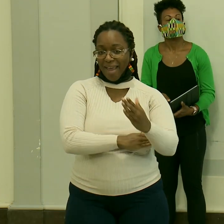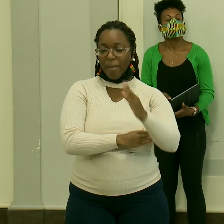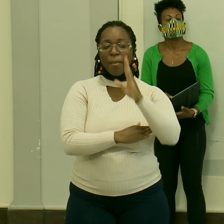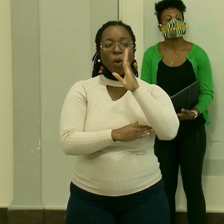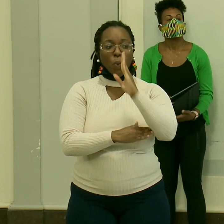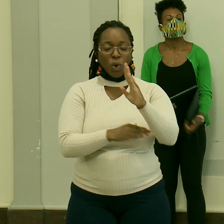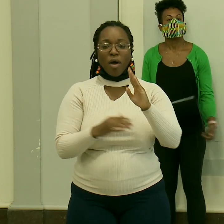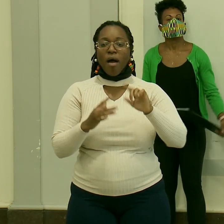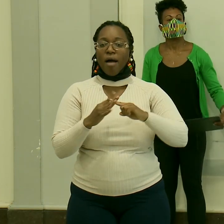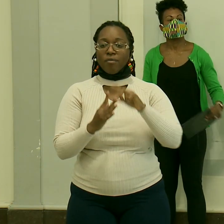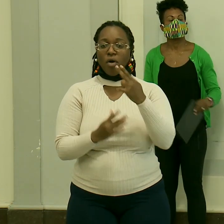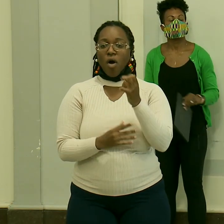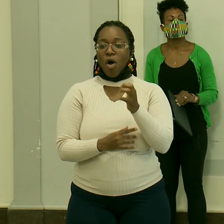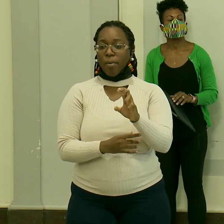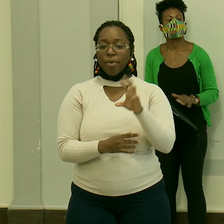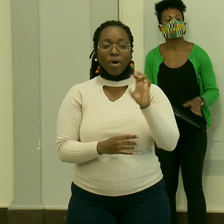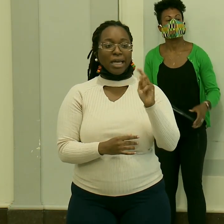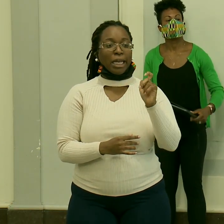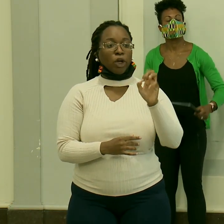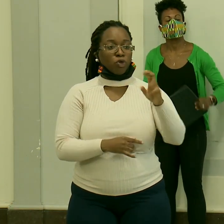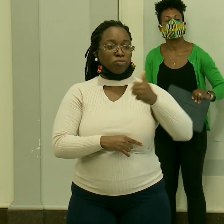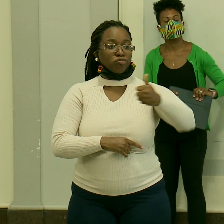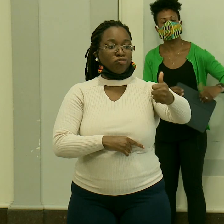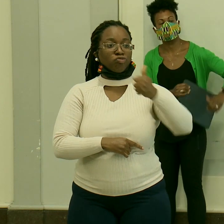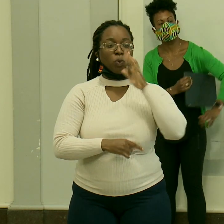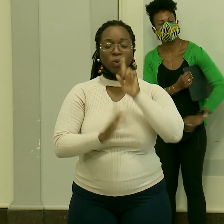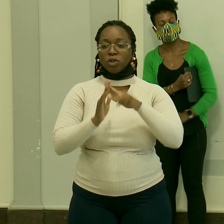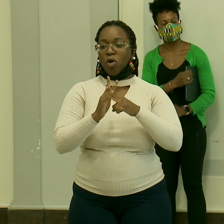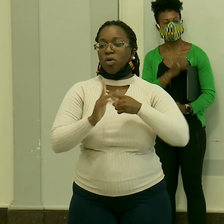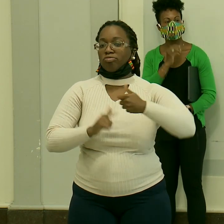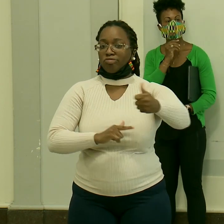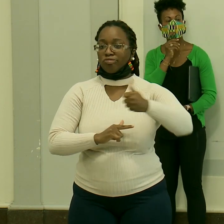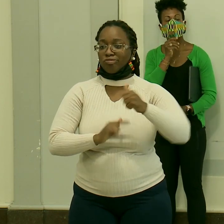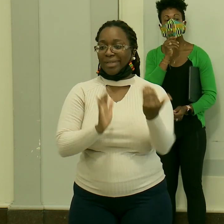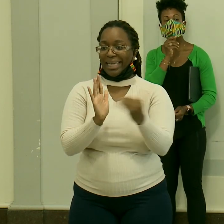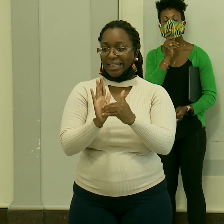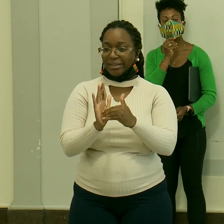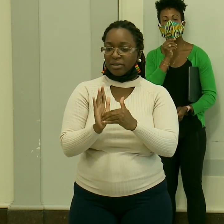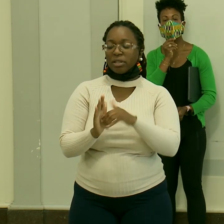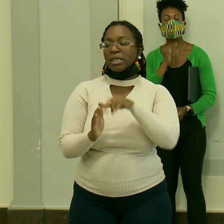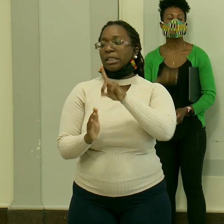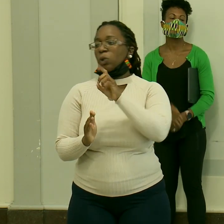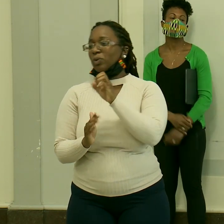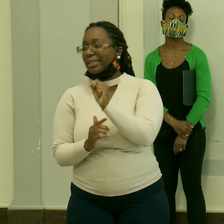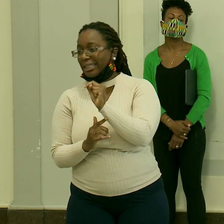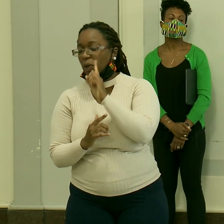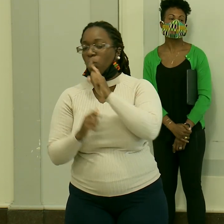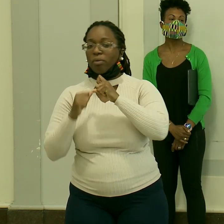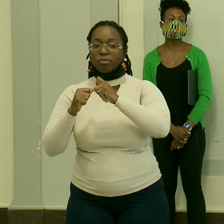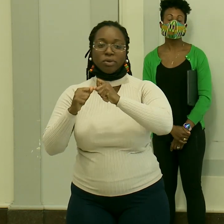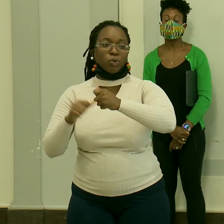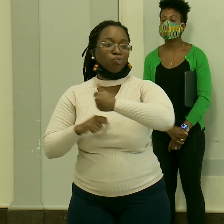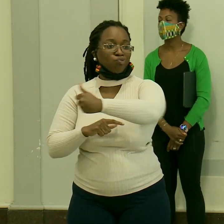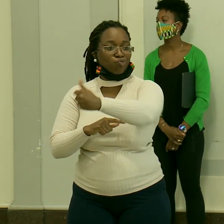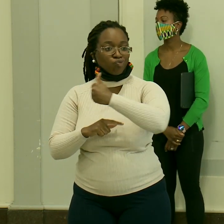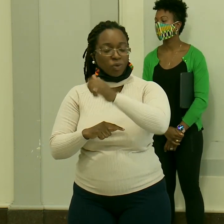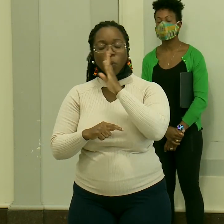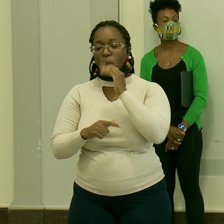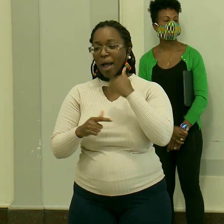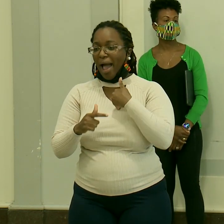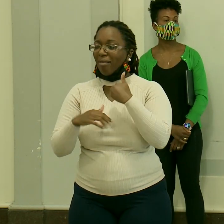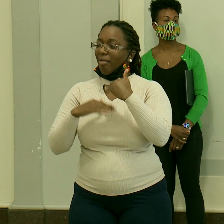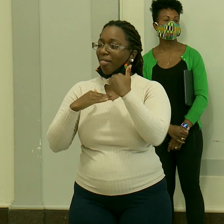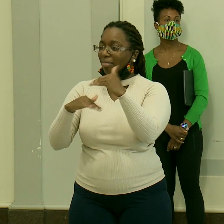will resume. After receiving notification from local and state health officials, DOT will resume operation with limited routes